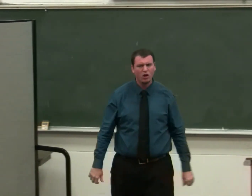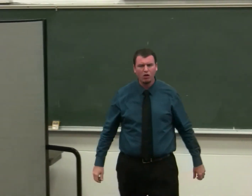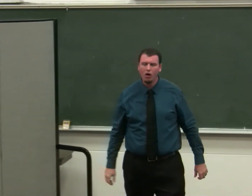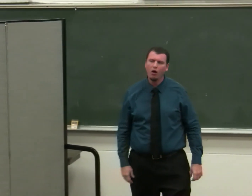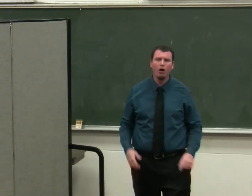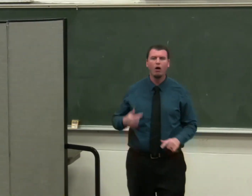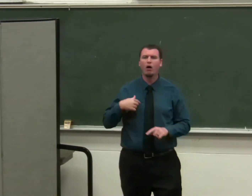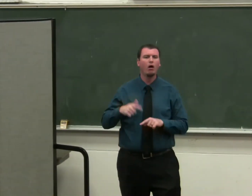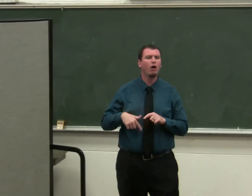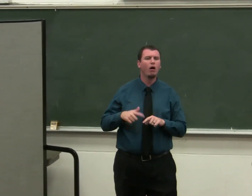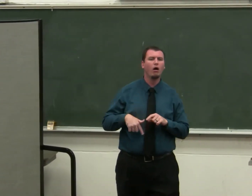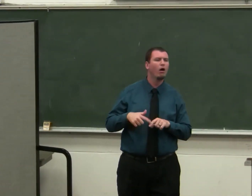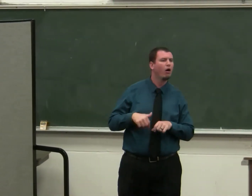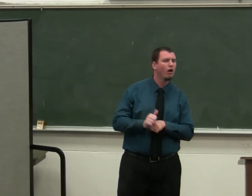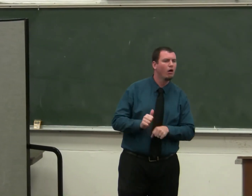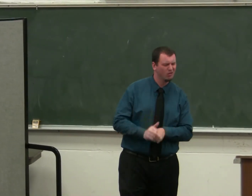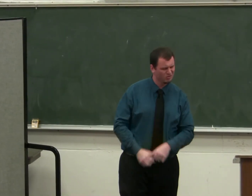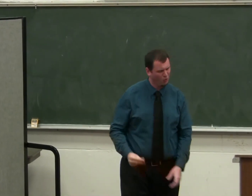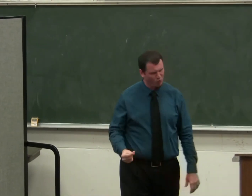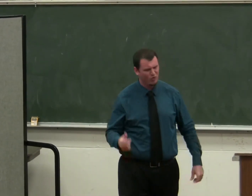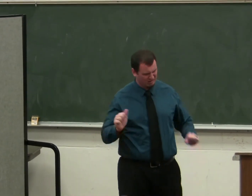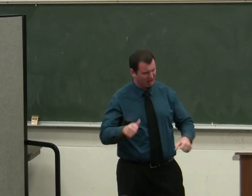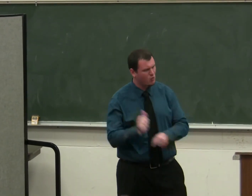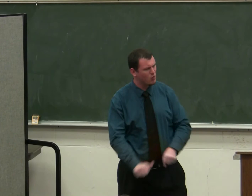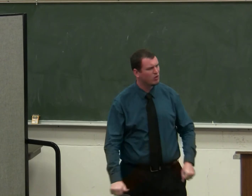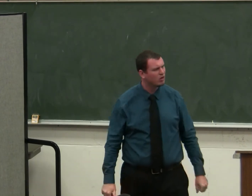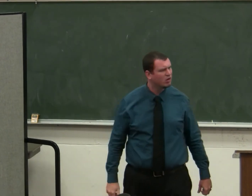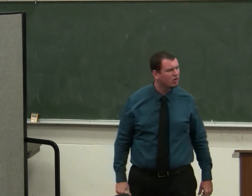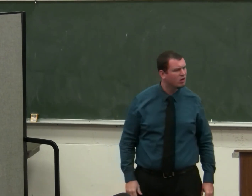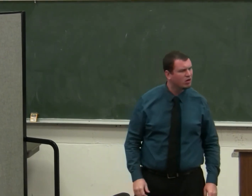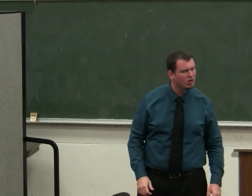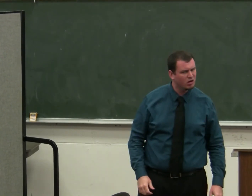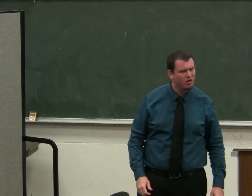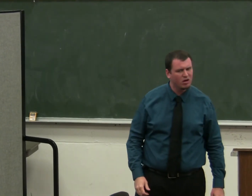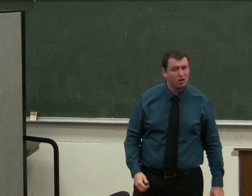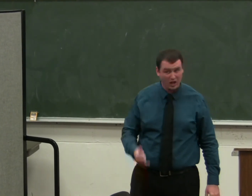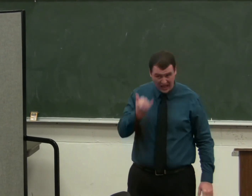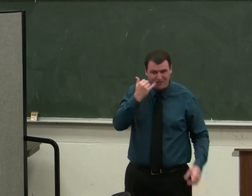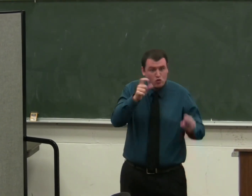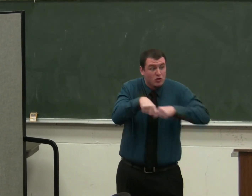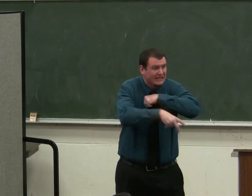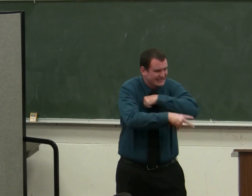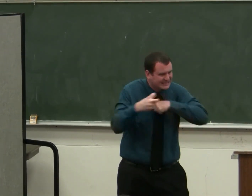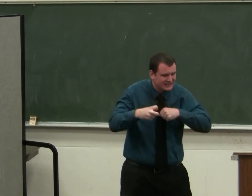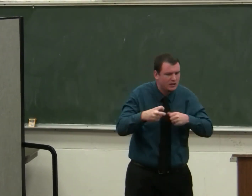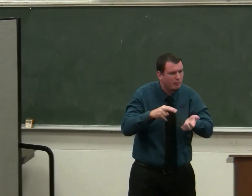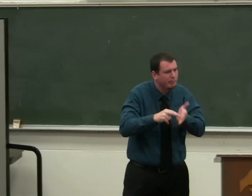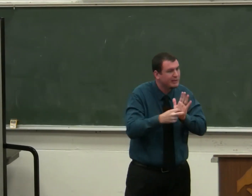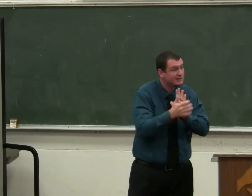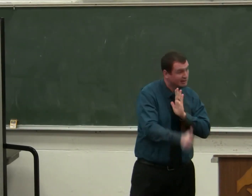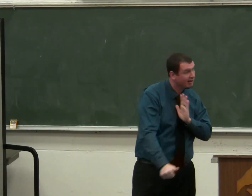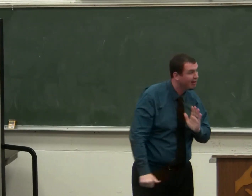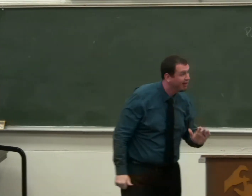Go to work. Oh, I can't work. Yes, you can. If you need to